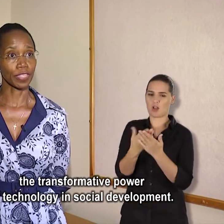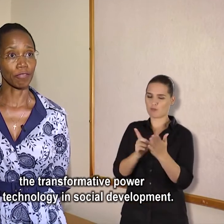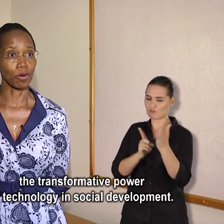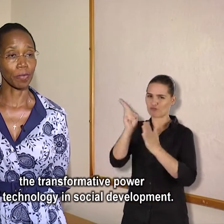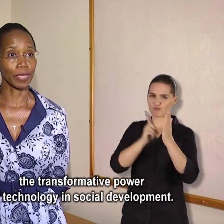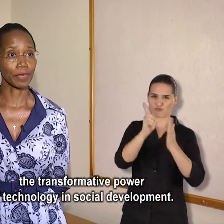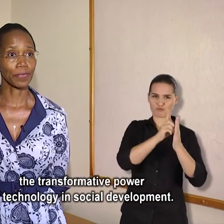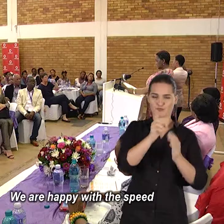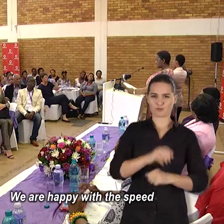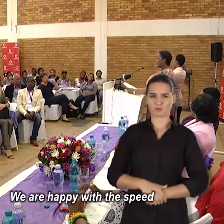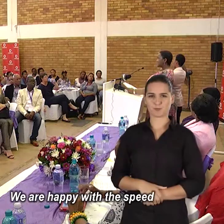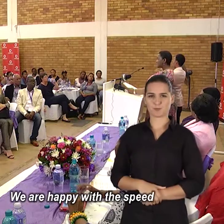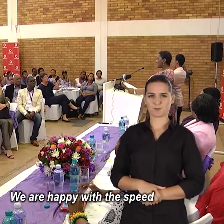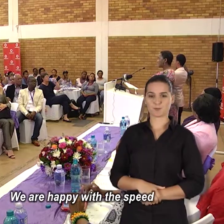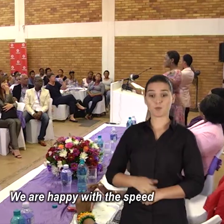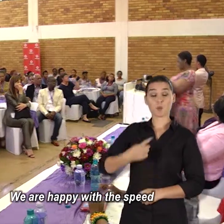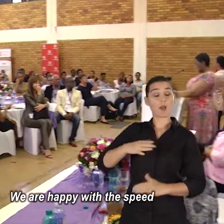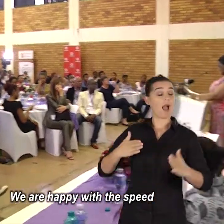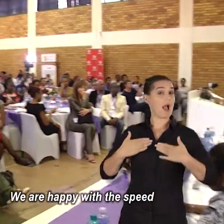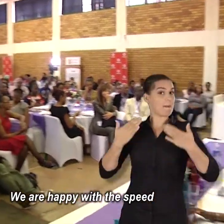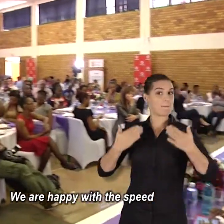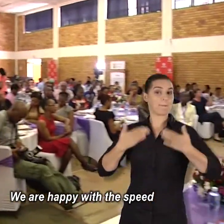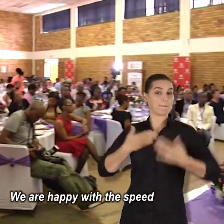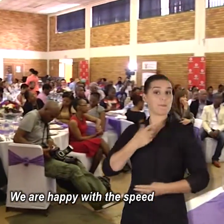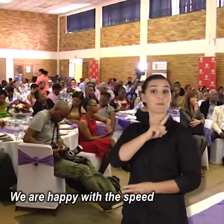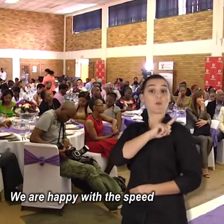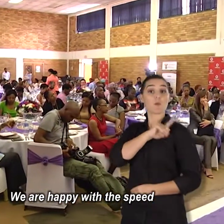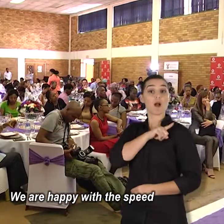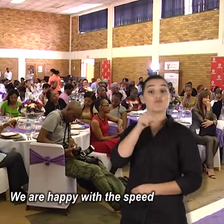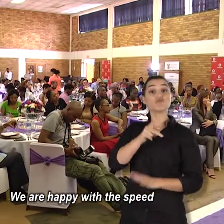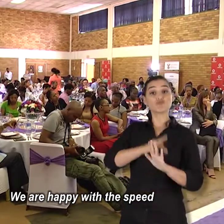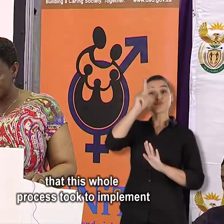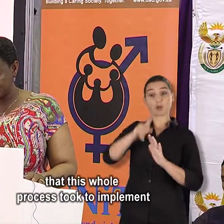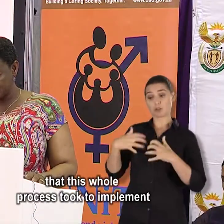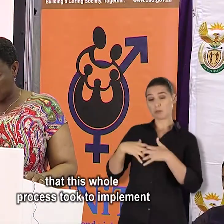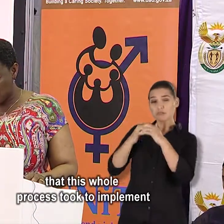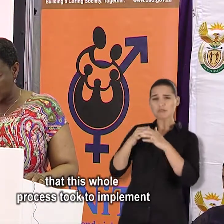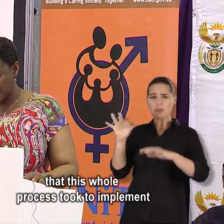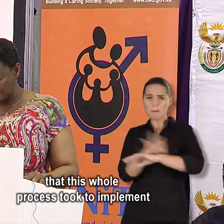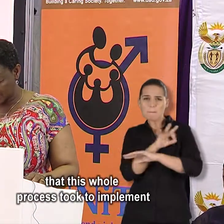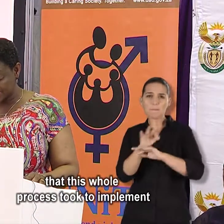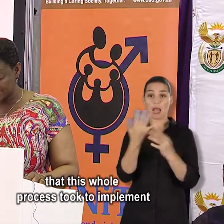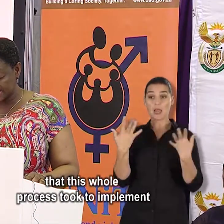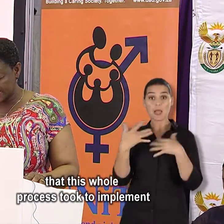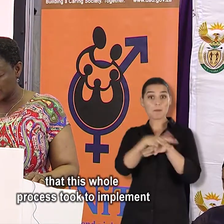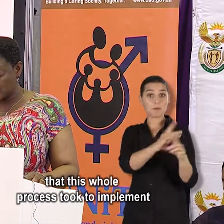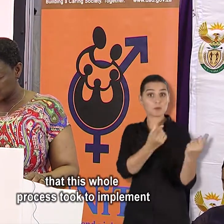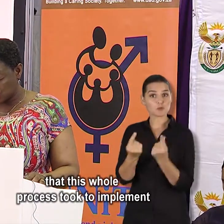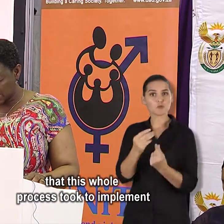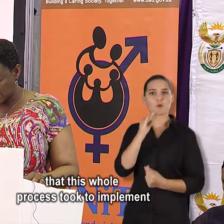in social development. We are happy just at the speed that this whole